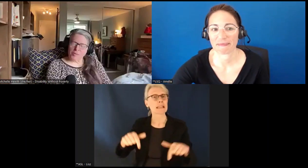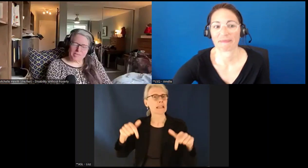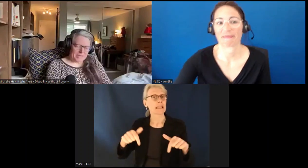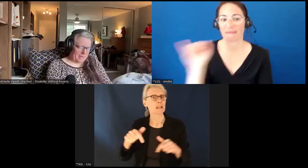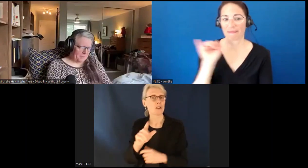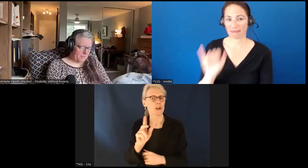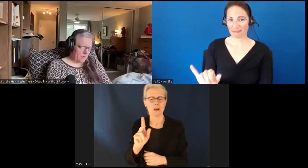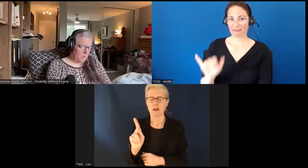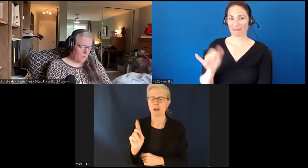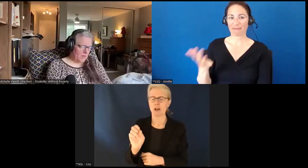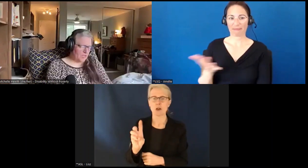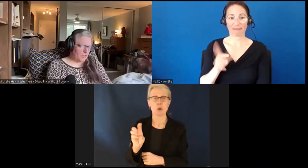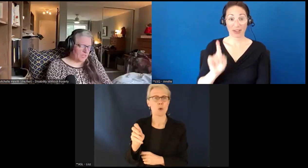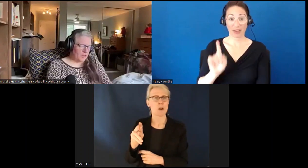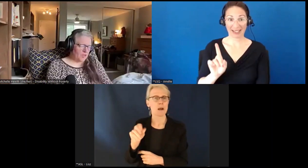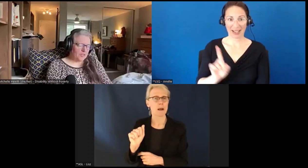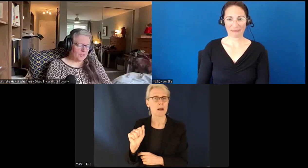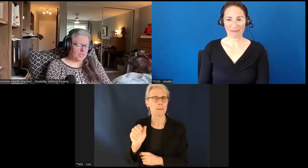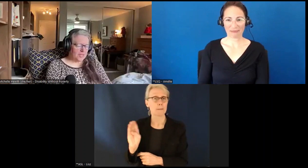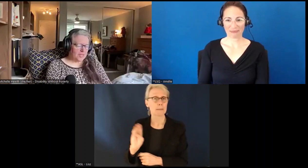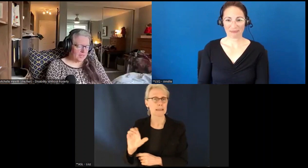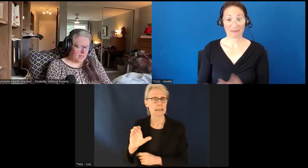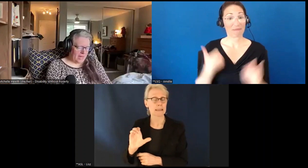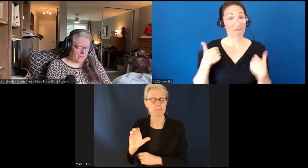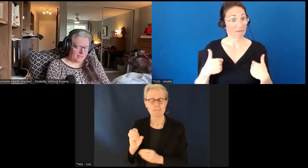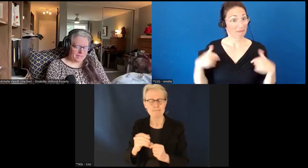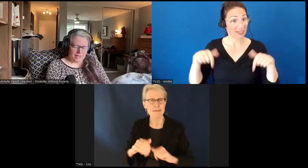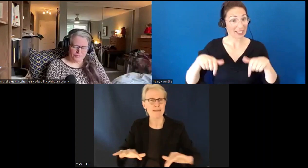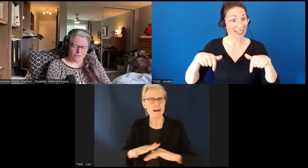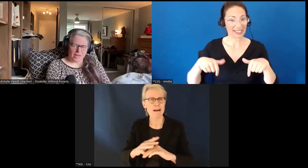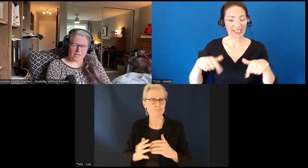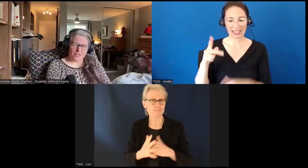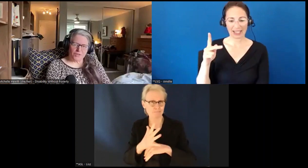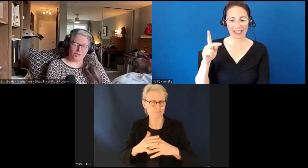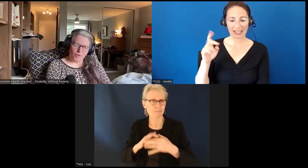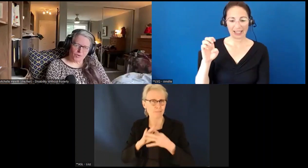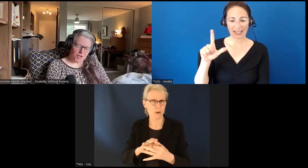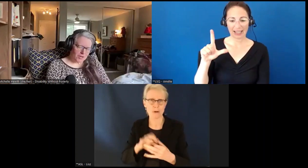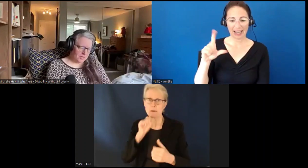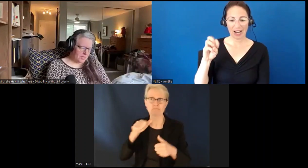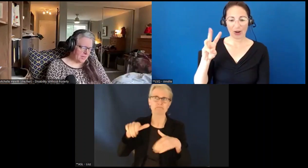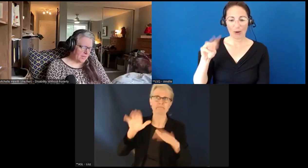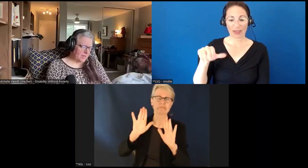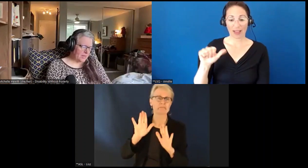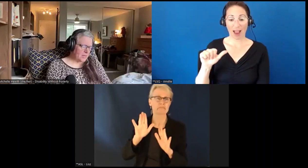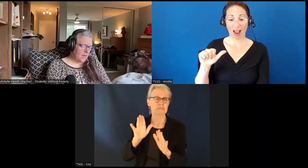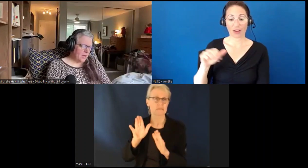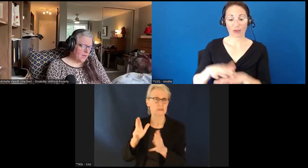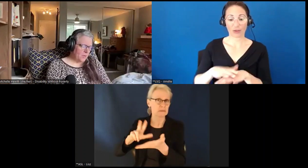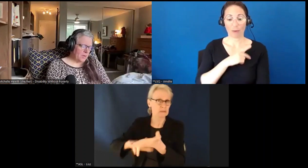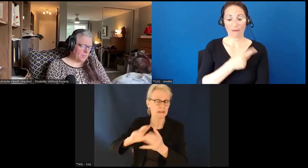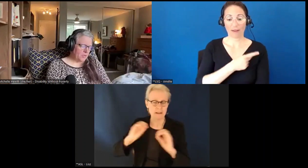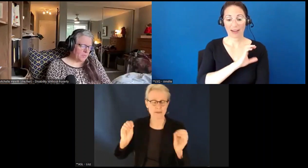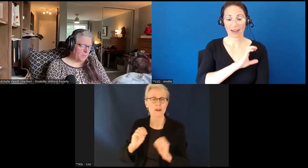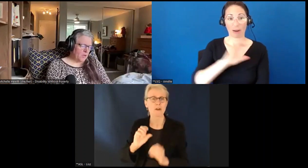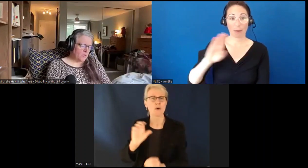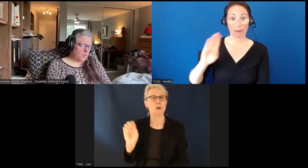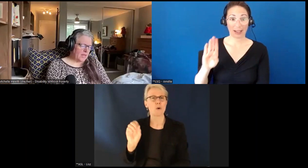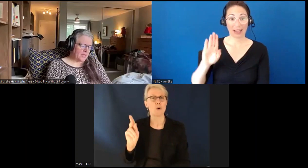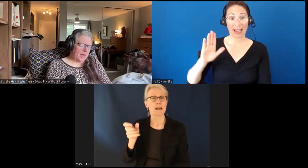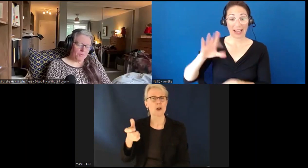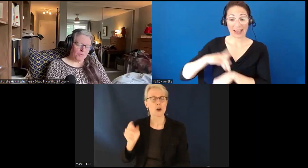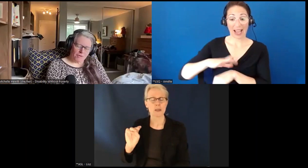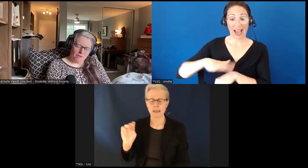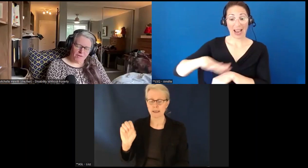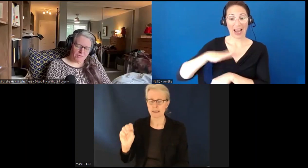Kelowna, BC, which is on the unceded and ancestral lands of the Okanagan Syilx people, whose